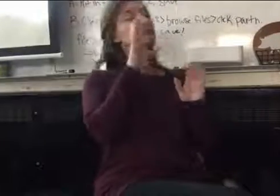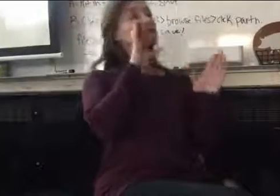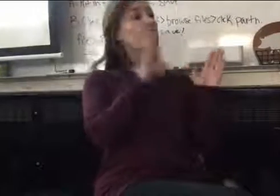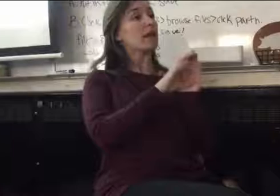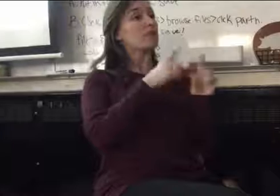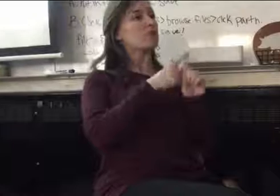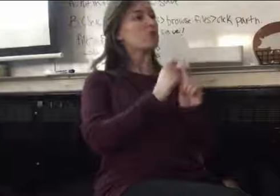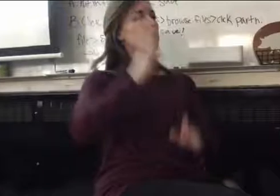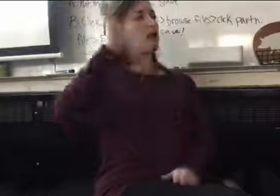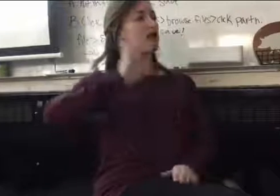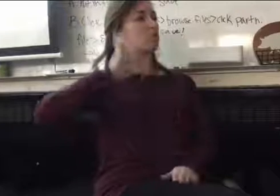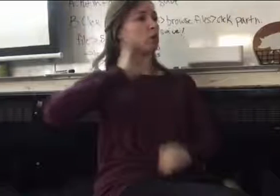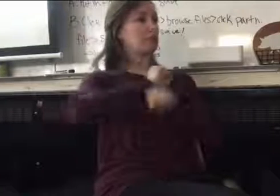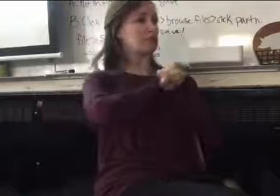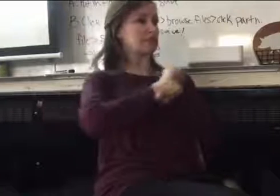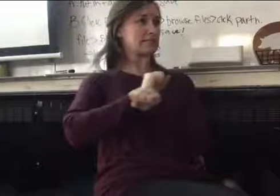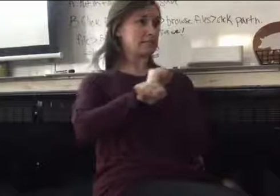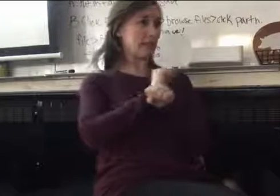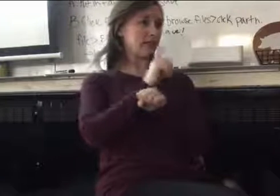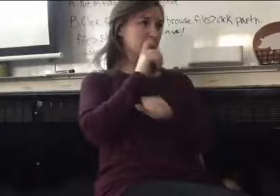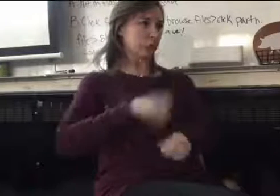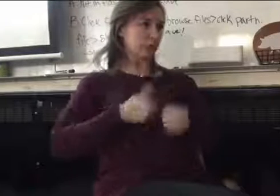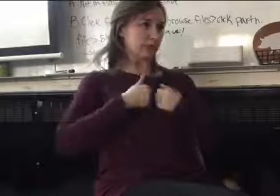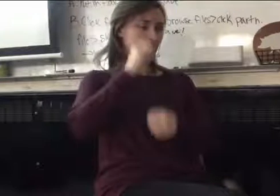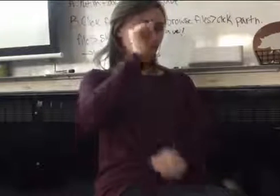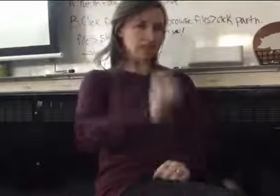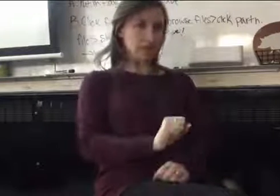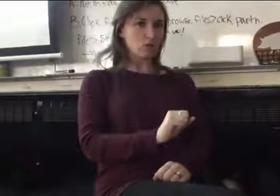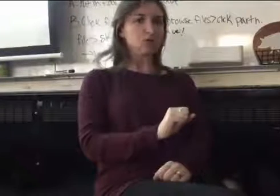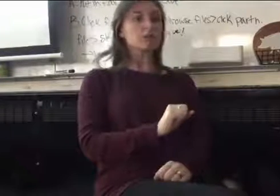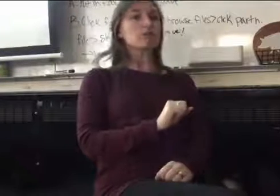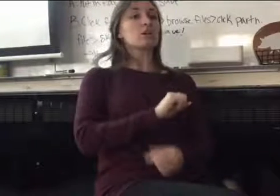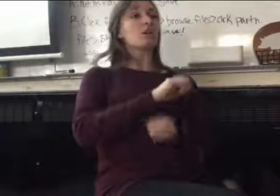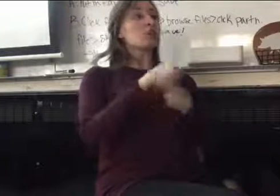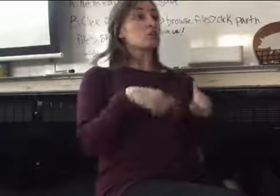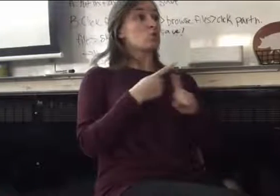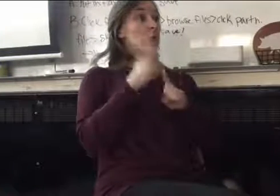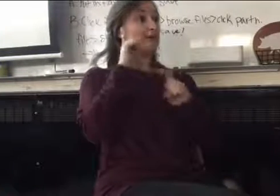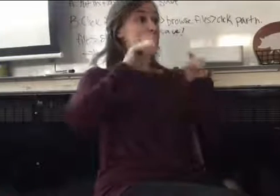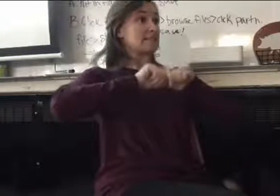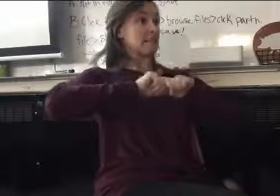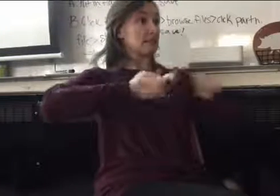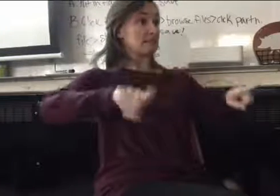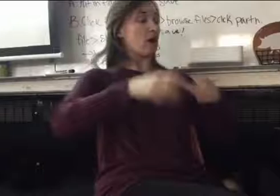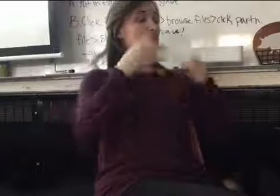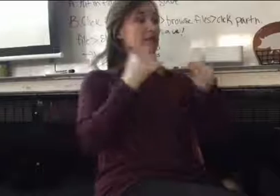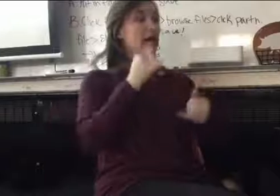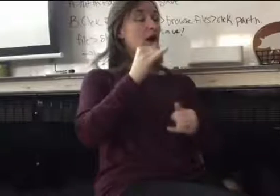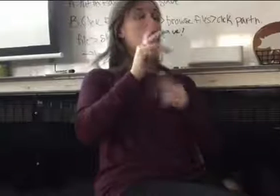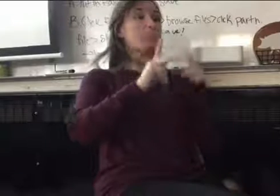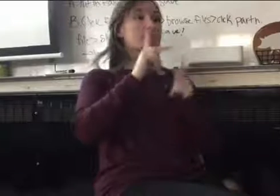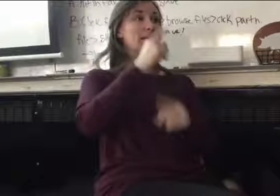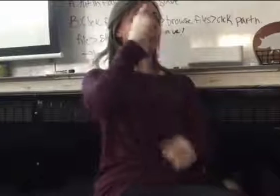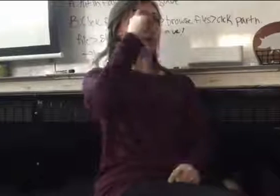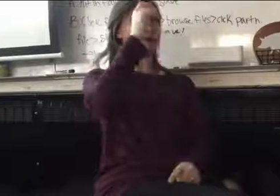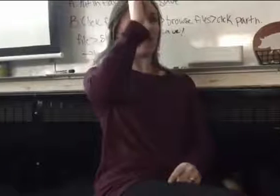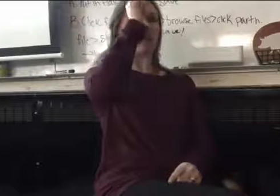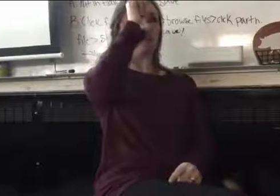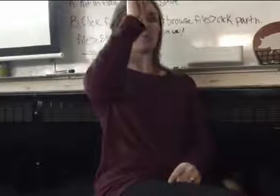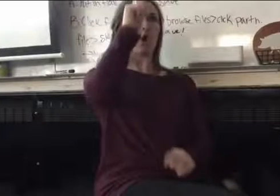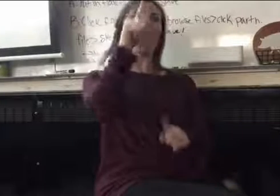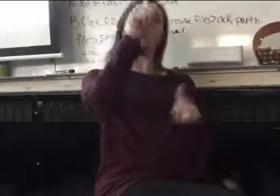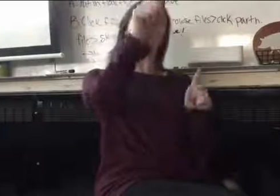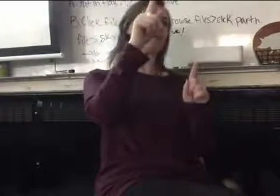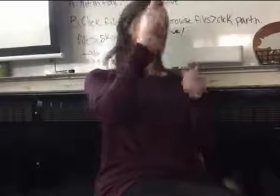a former slave from the South, is that when this comes out, people now see Abraham Lincoln as the great emancipator. He